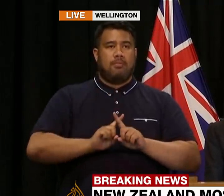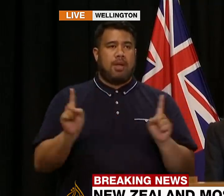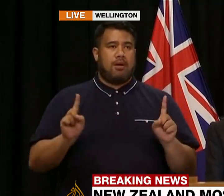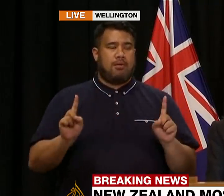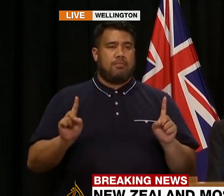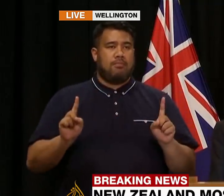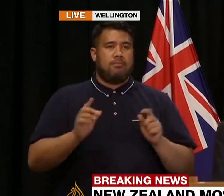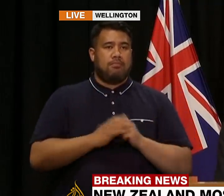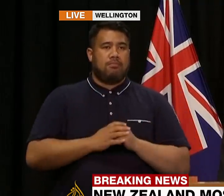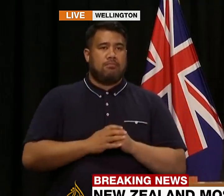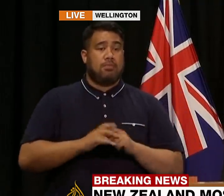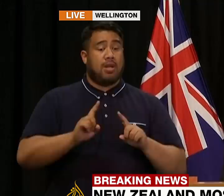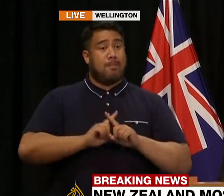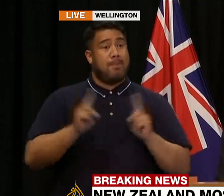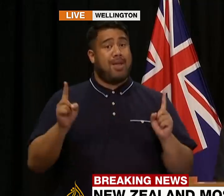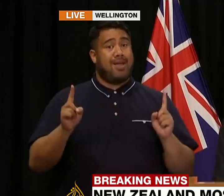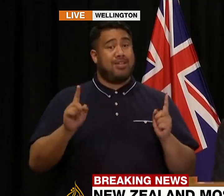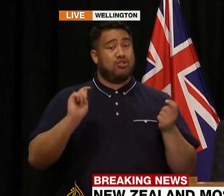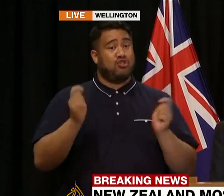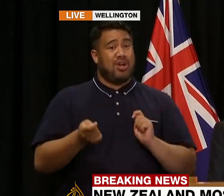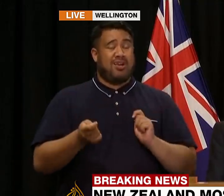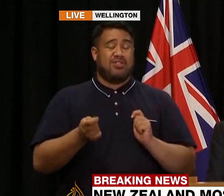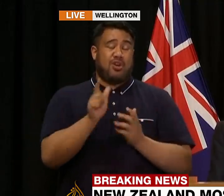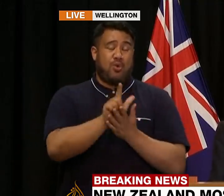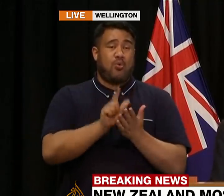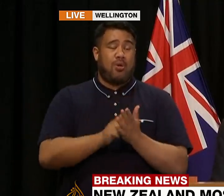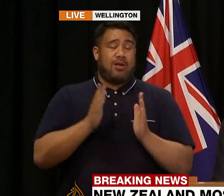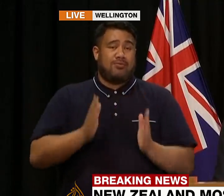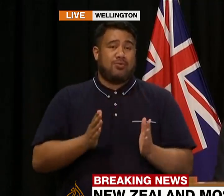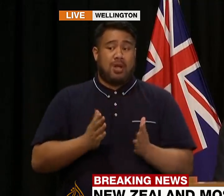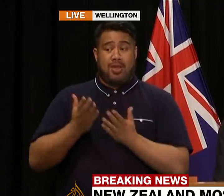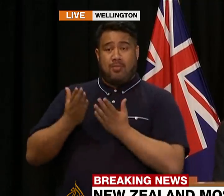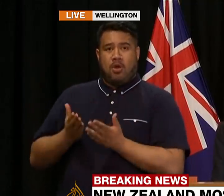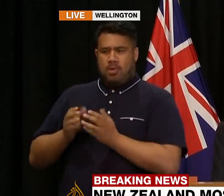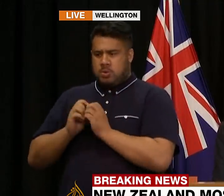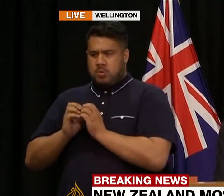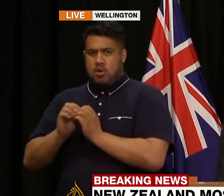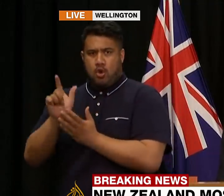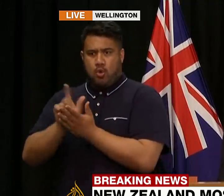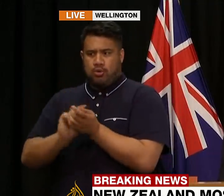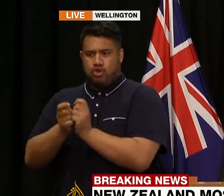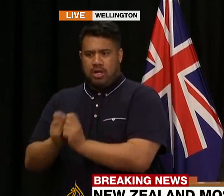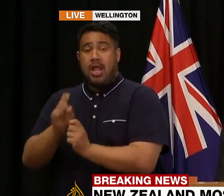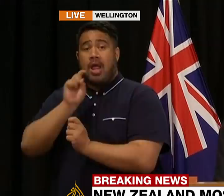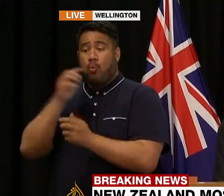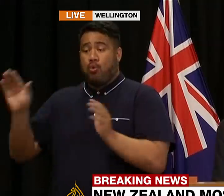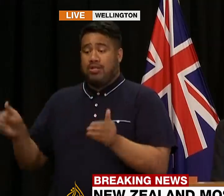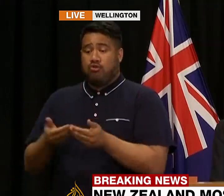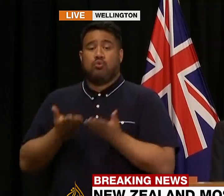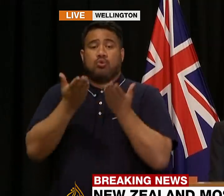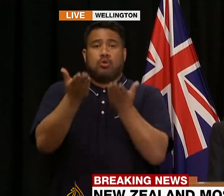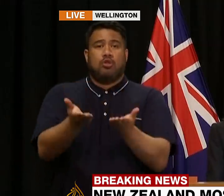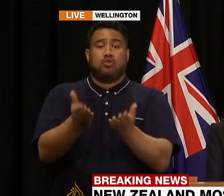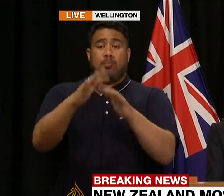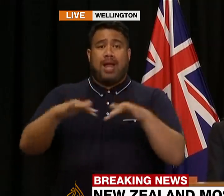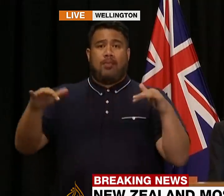These changes will require legislation. That legislation is now being drafted and will be introduced under urgency.